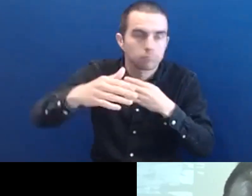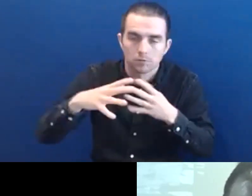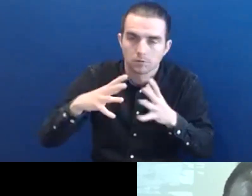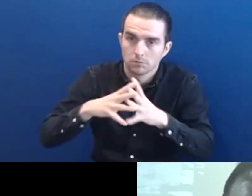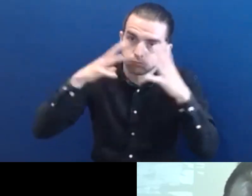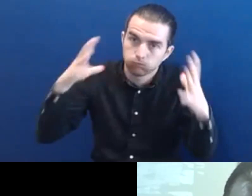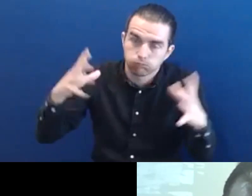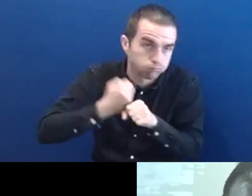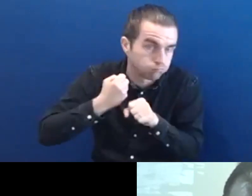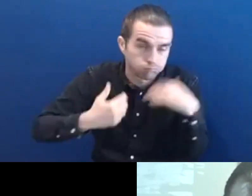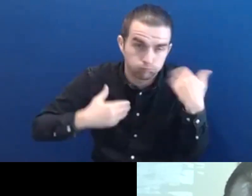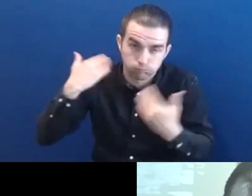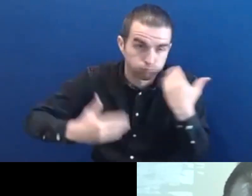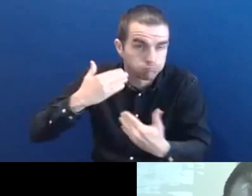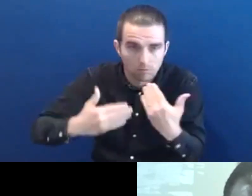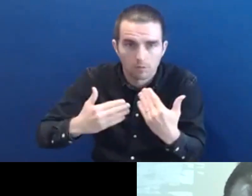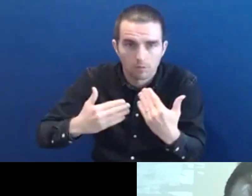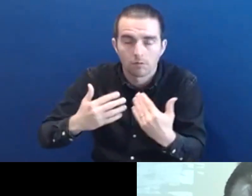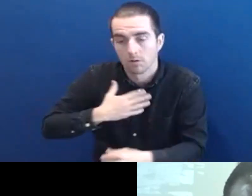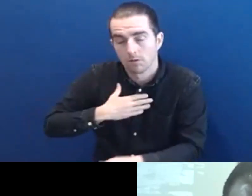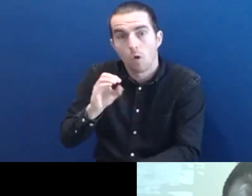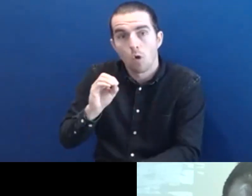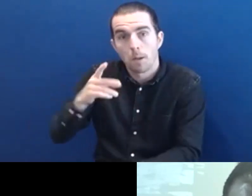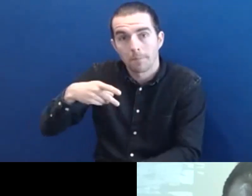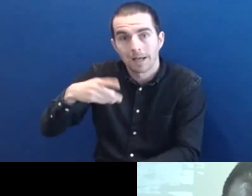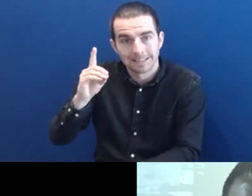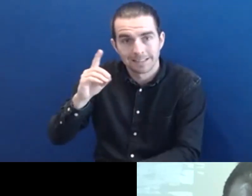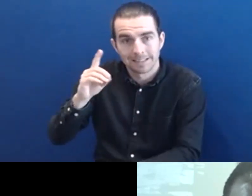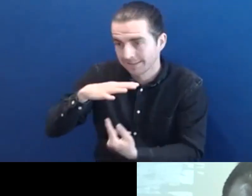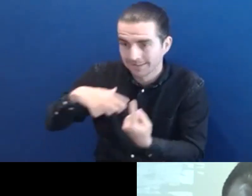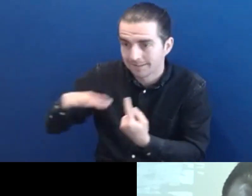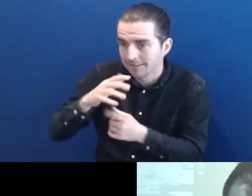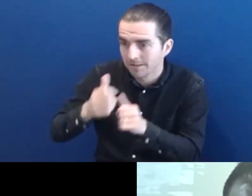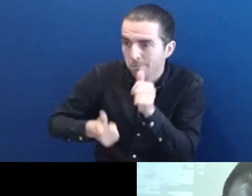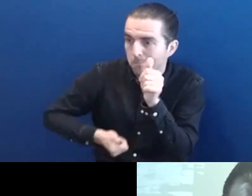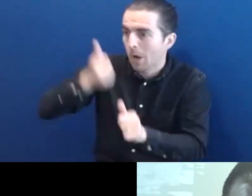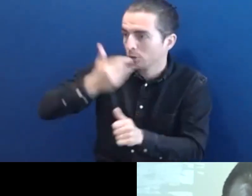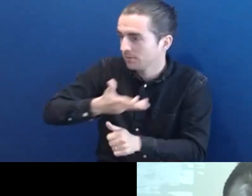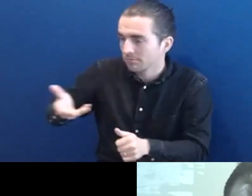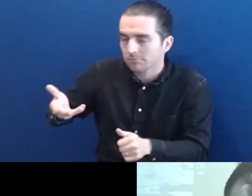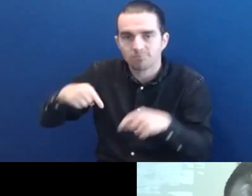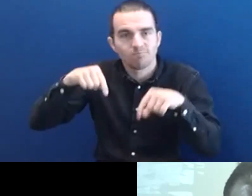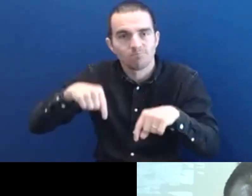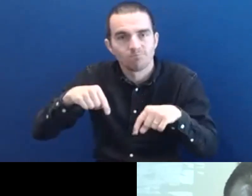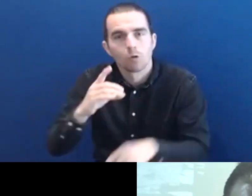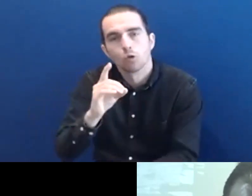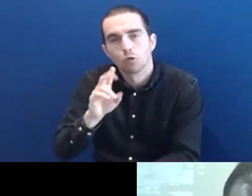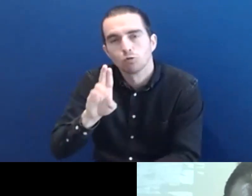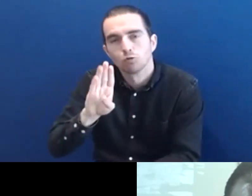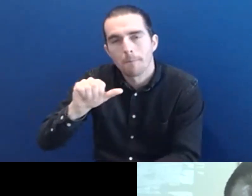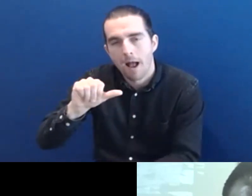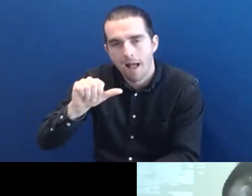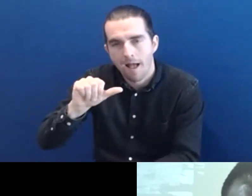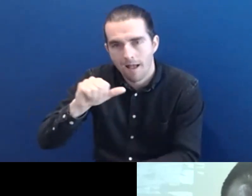the OPDs that are coming up in the states are also strengthened, so that